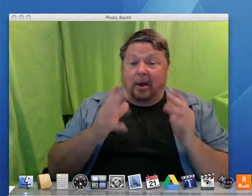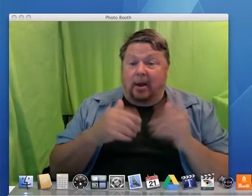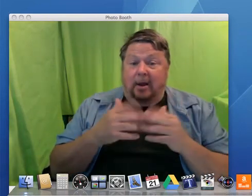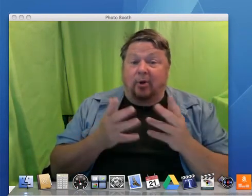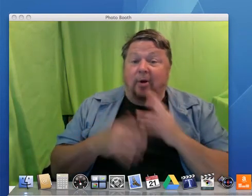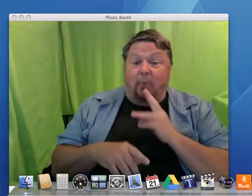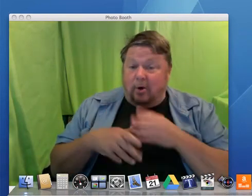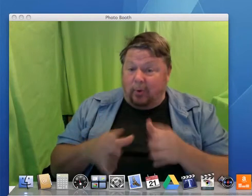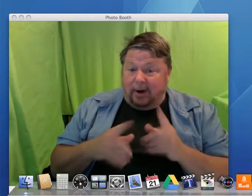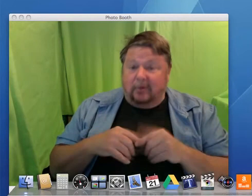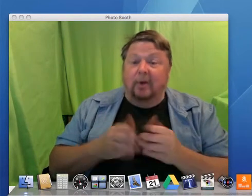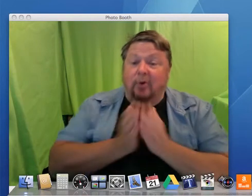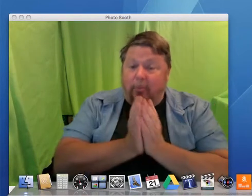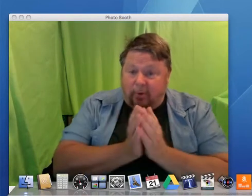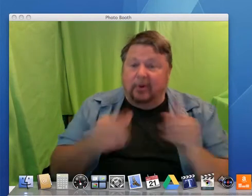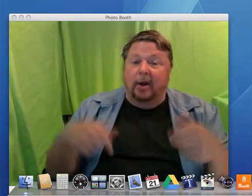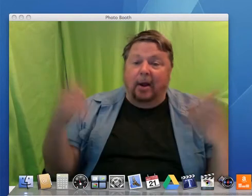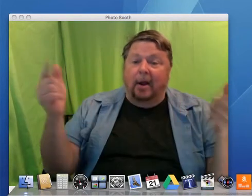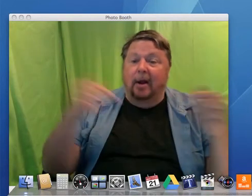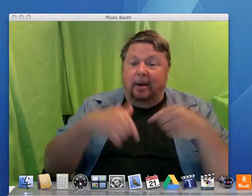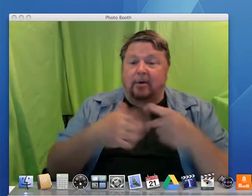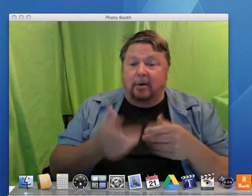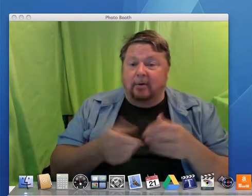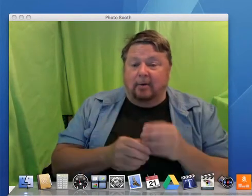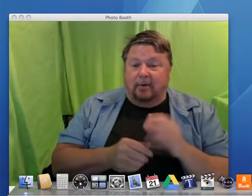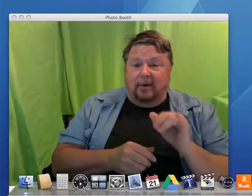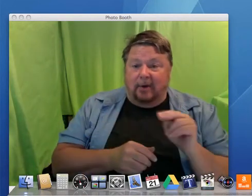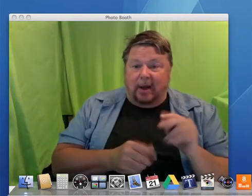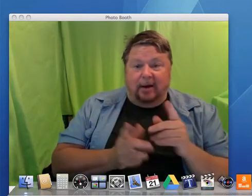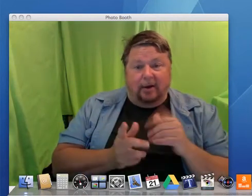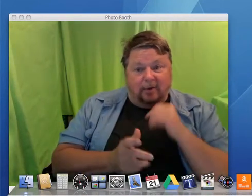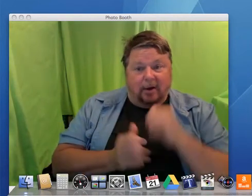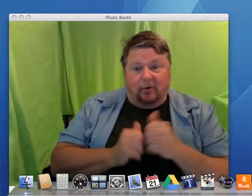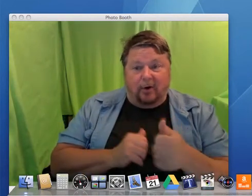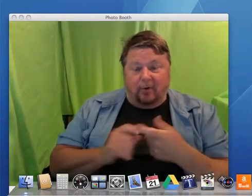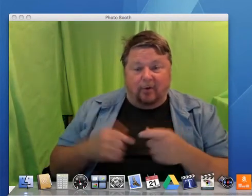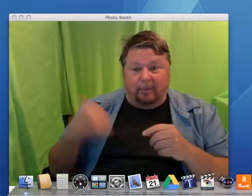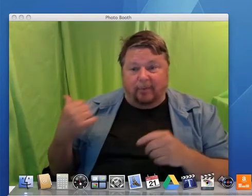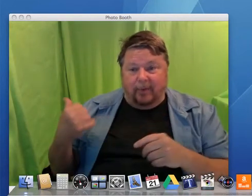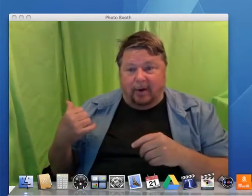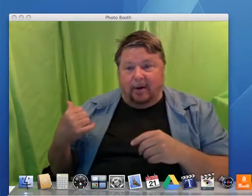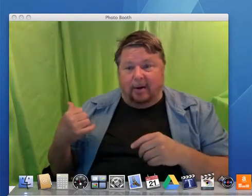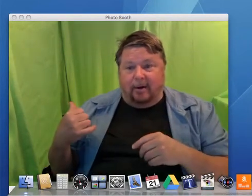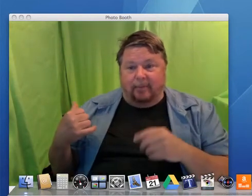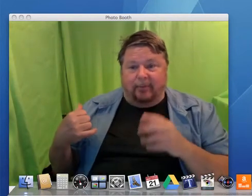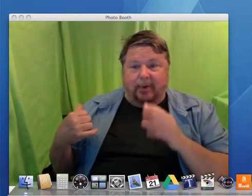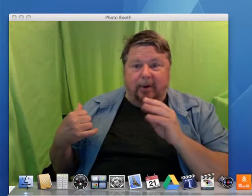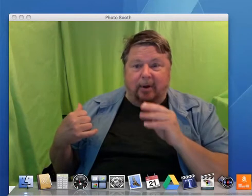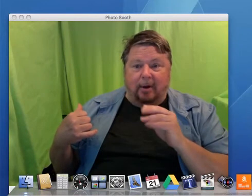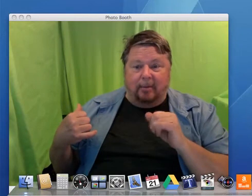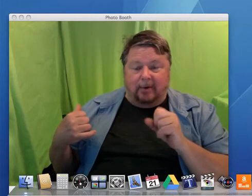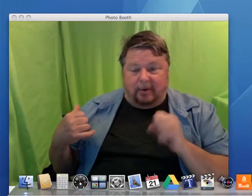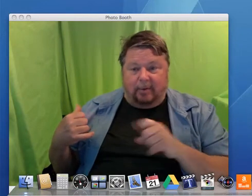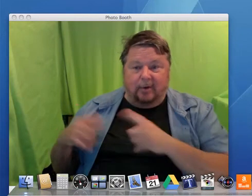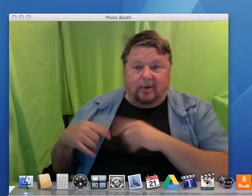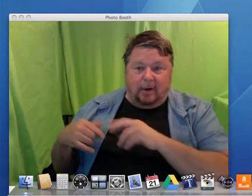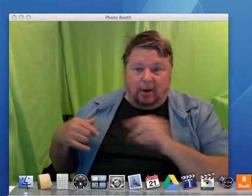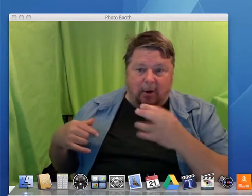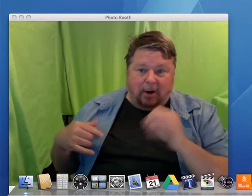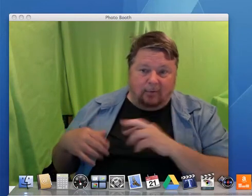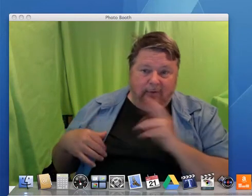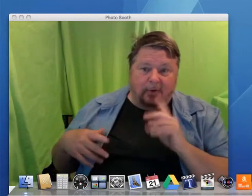Okay, and then you have waterways, and so boats in Cincinnati is not too far from the Mississippi. It's